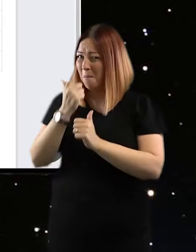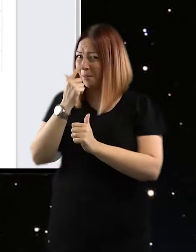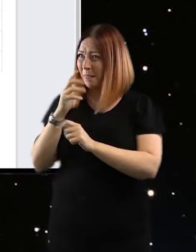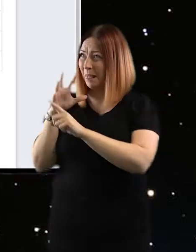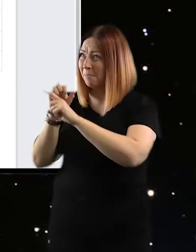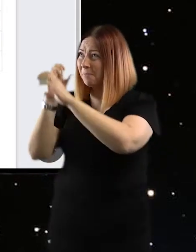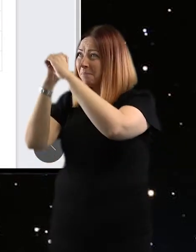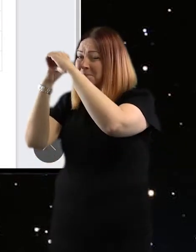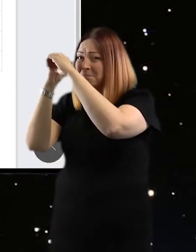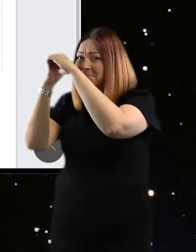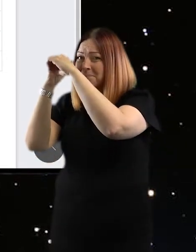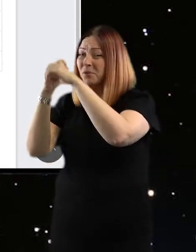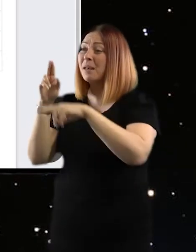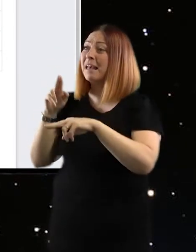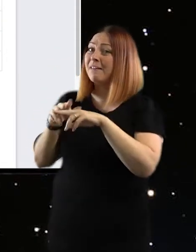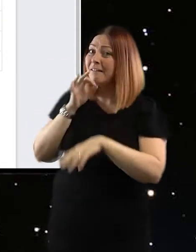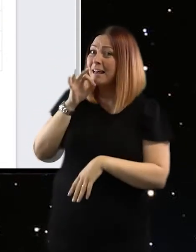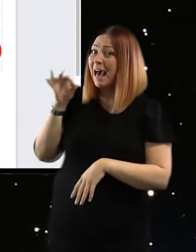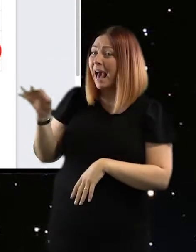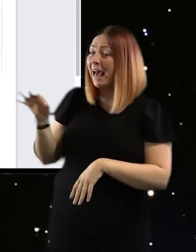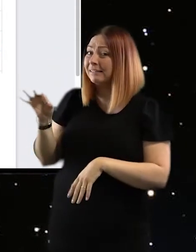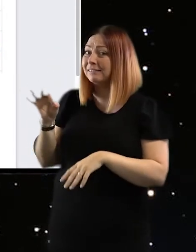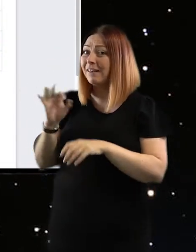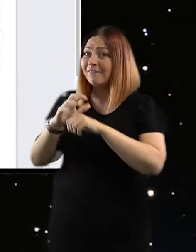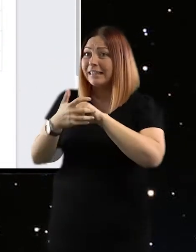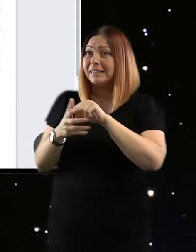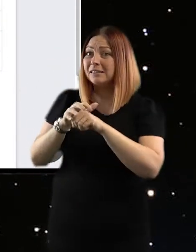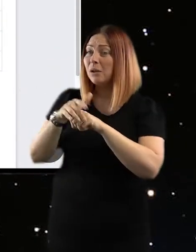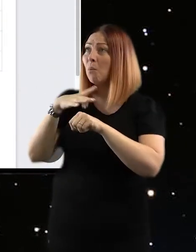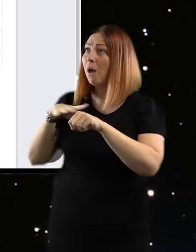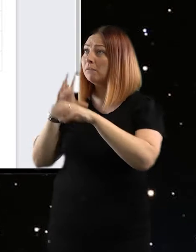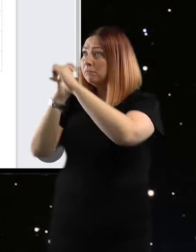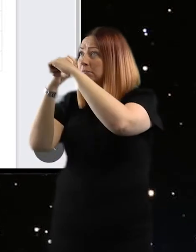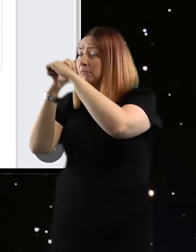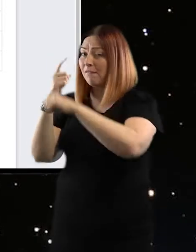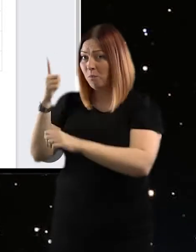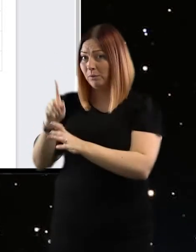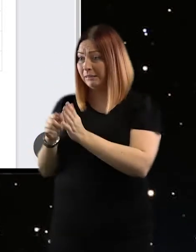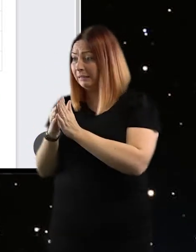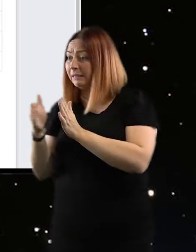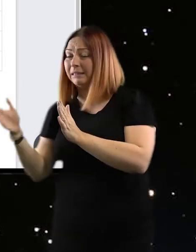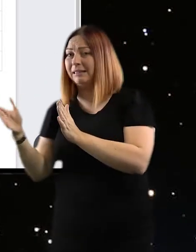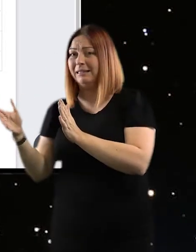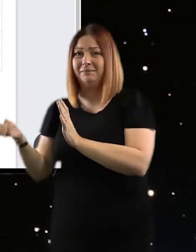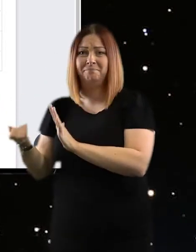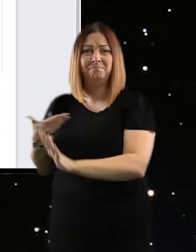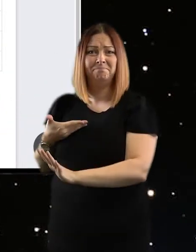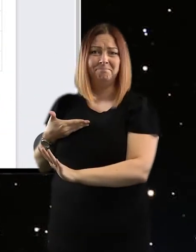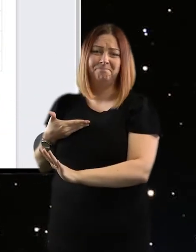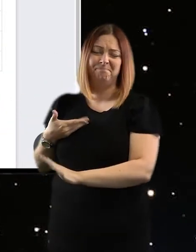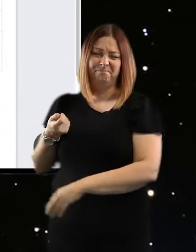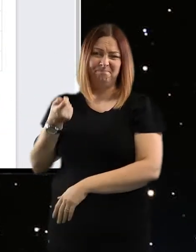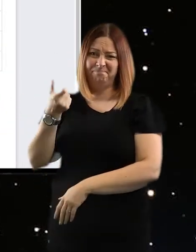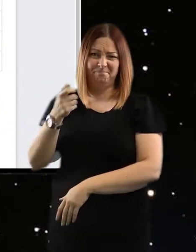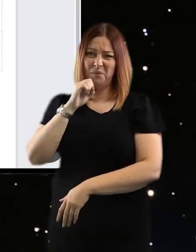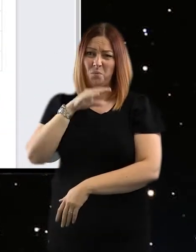observation back if I requested Venus any time in the next 12 months is going to be very, very slim indeed. However, we're after Neptune,